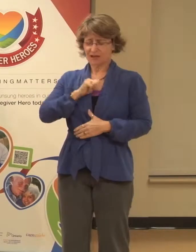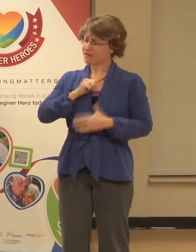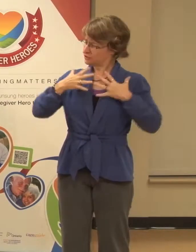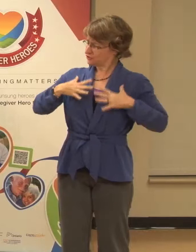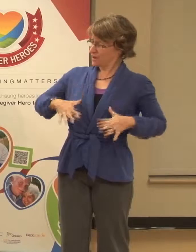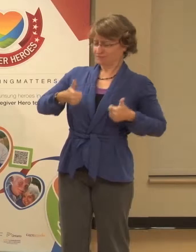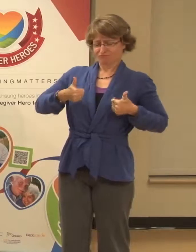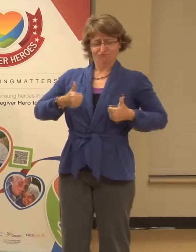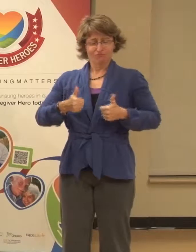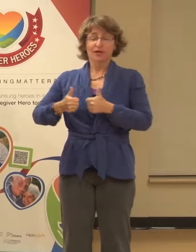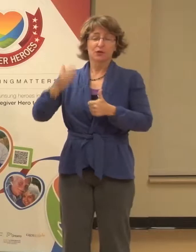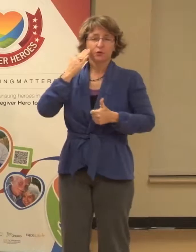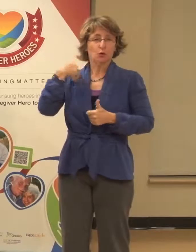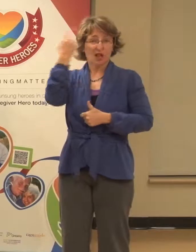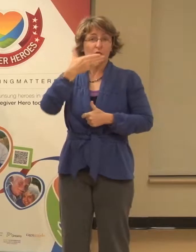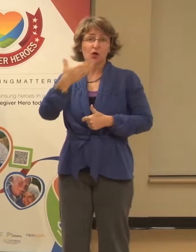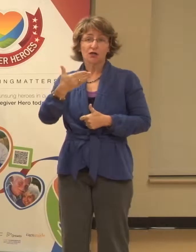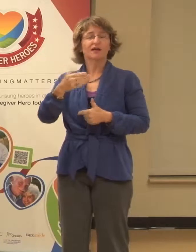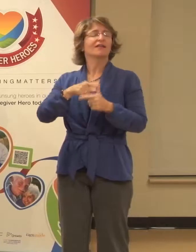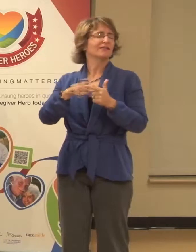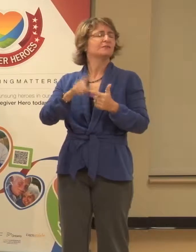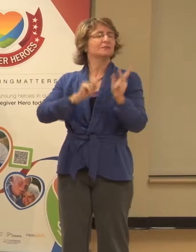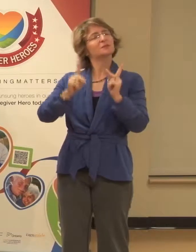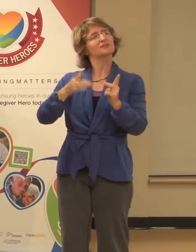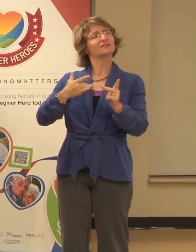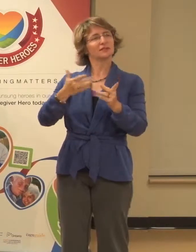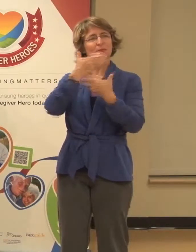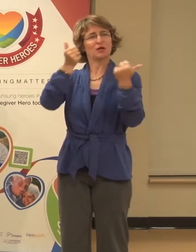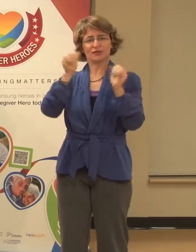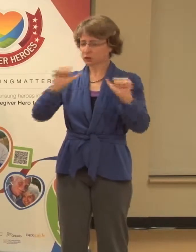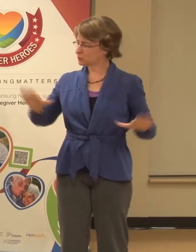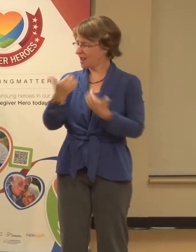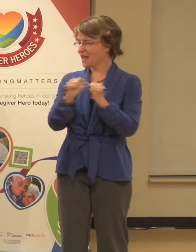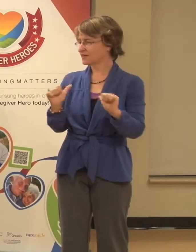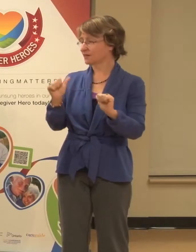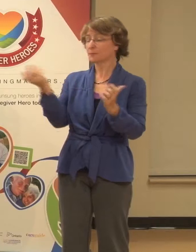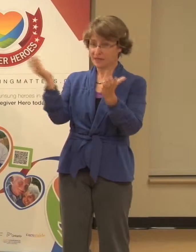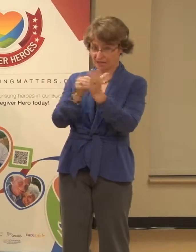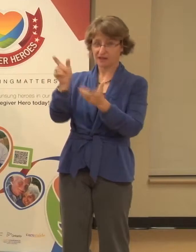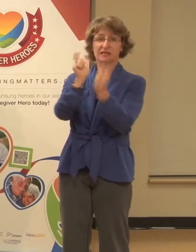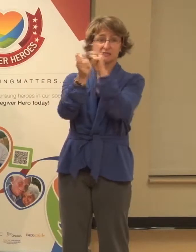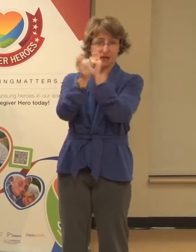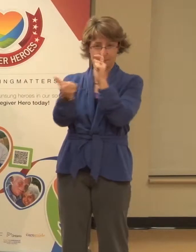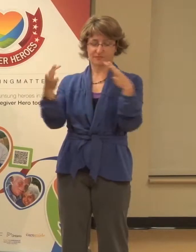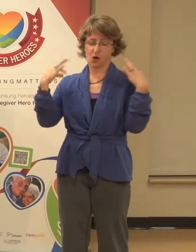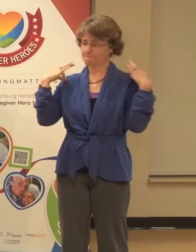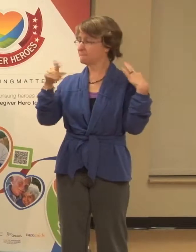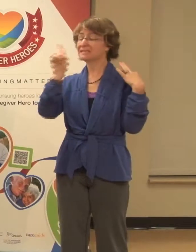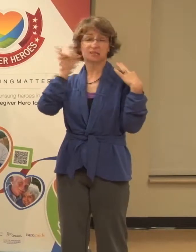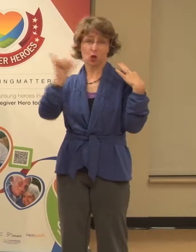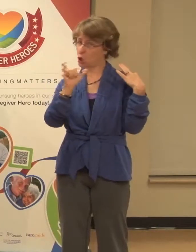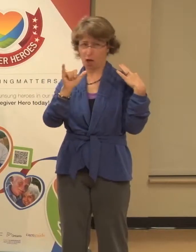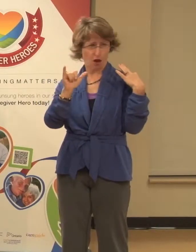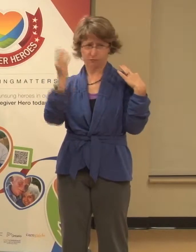and you know that you can look good, you will do anything possible. Again, this is an adaptive top as well. It doesn't look